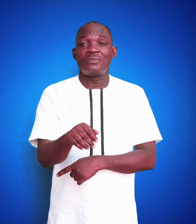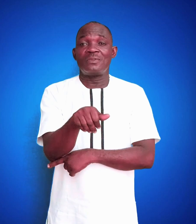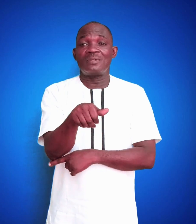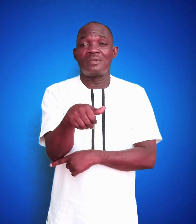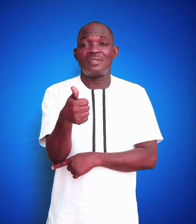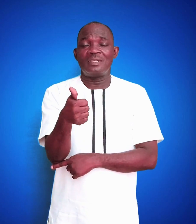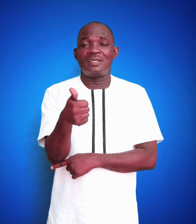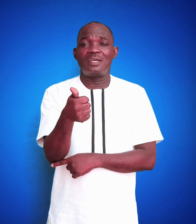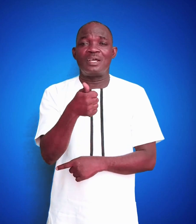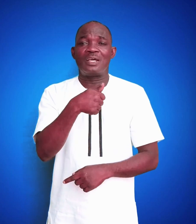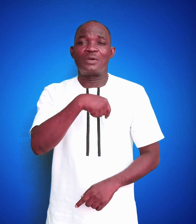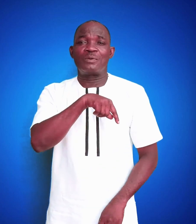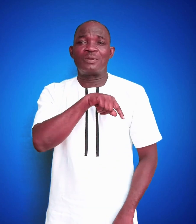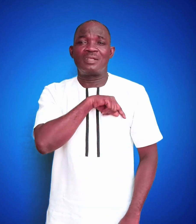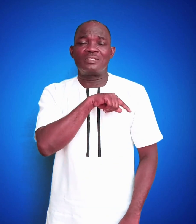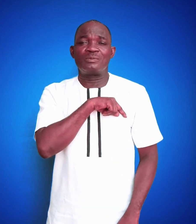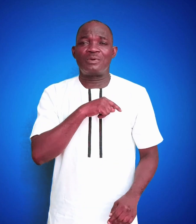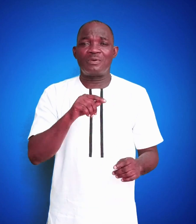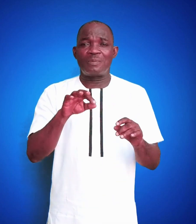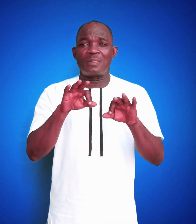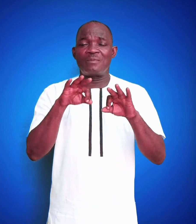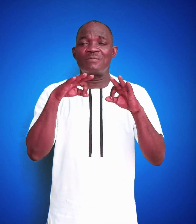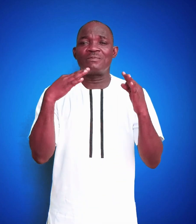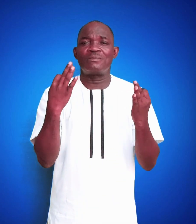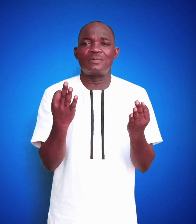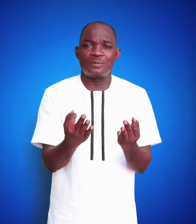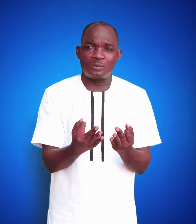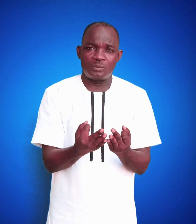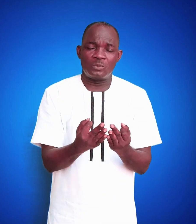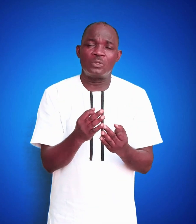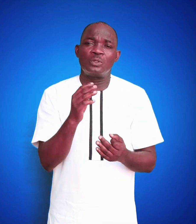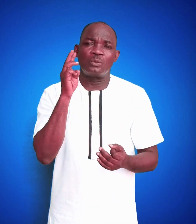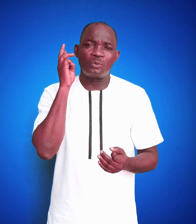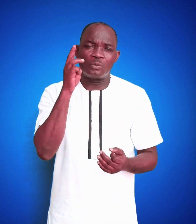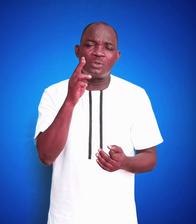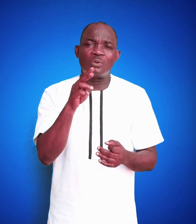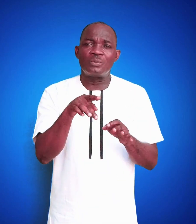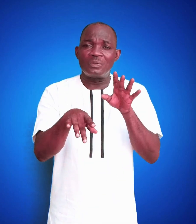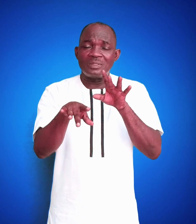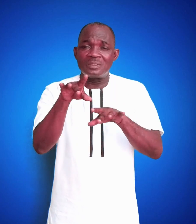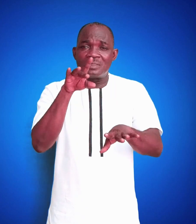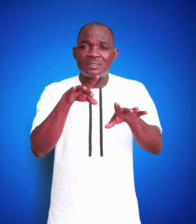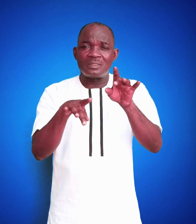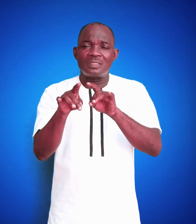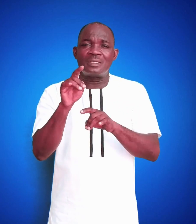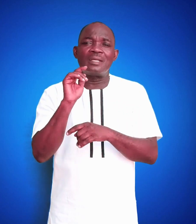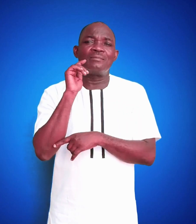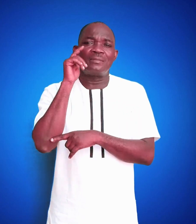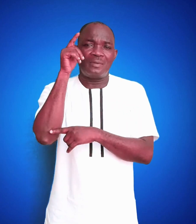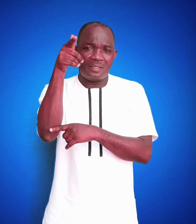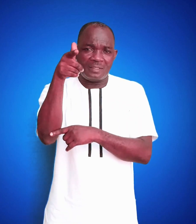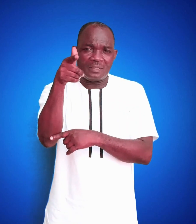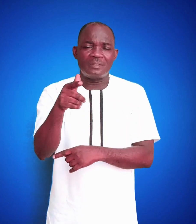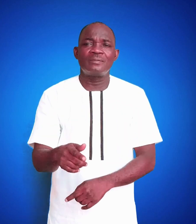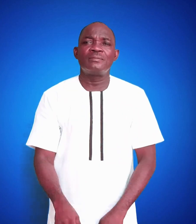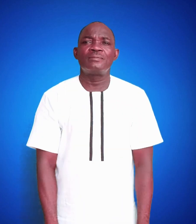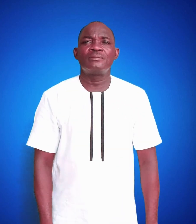Other eligible households will be selected later.